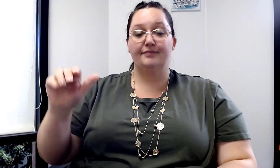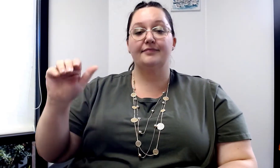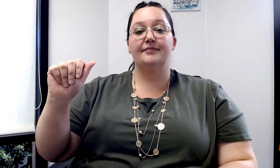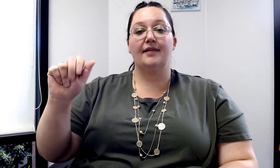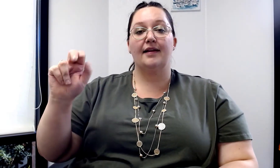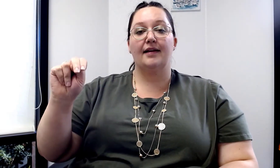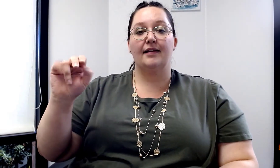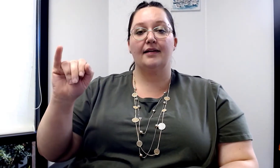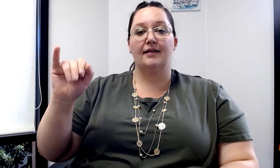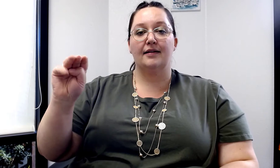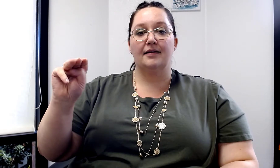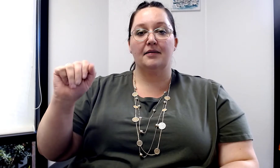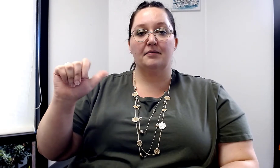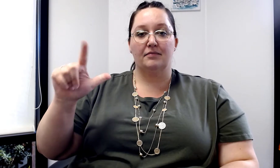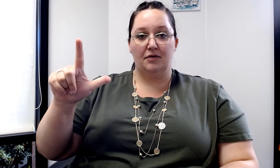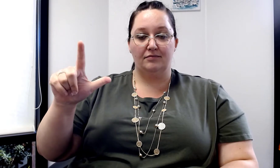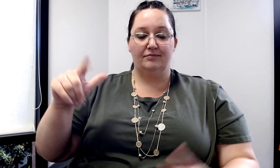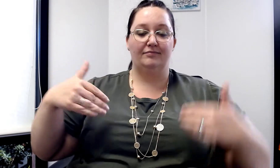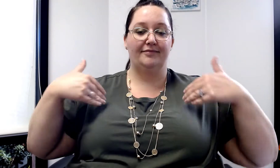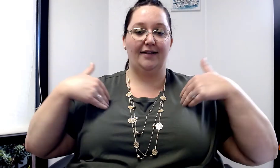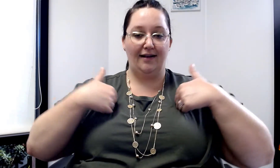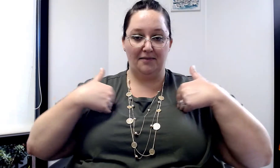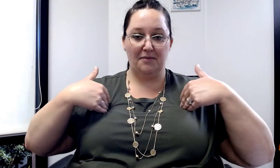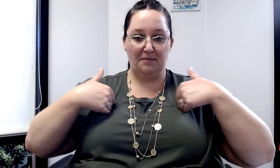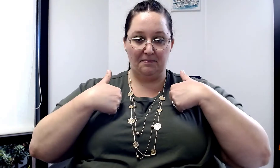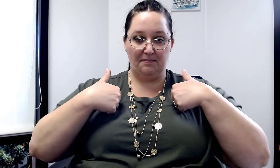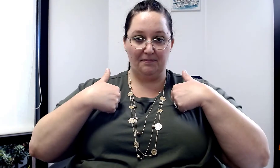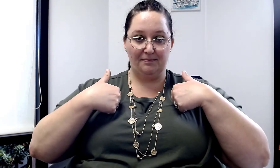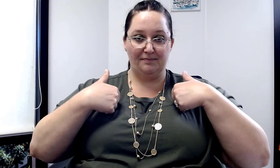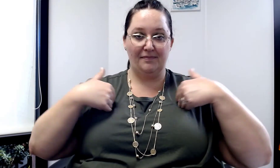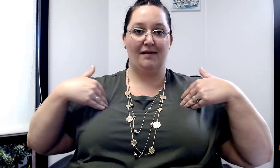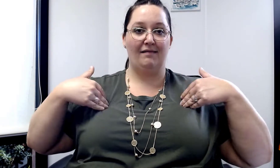Number 27 is the sign animal.